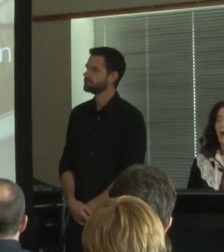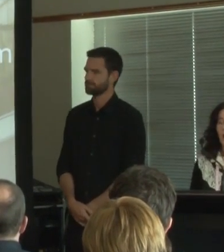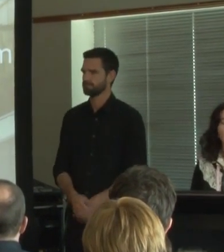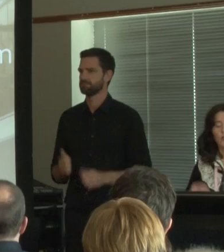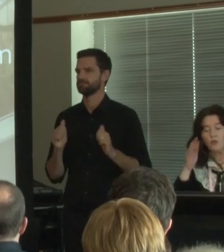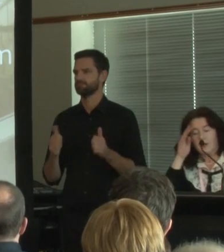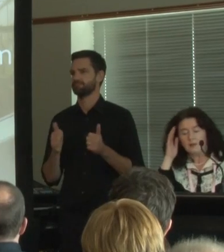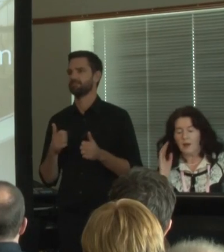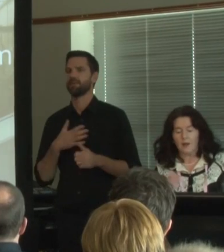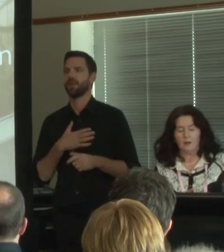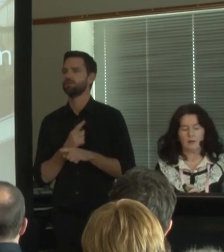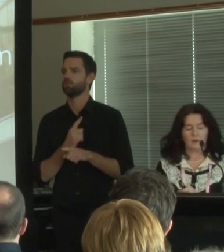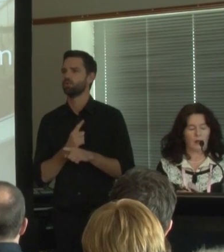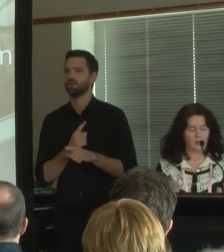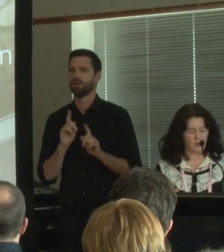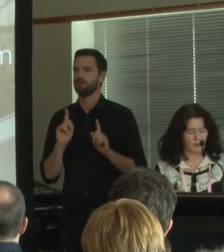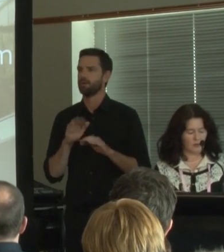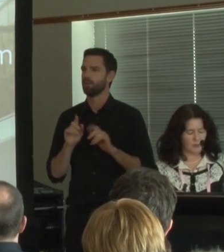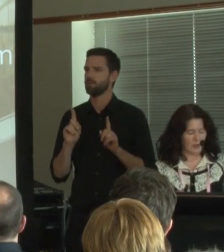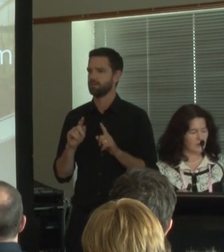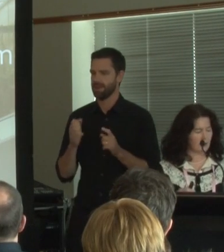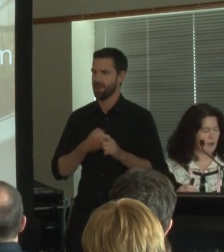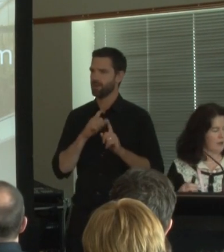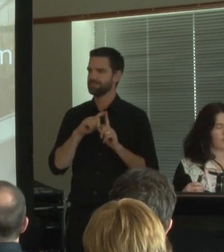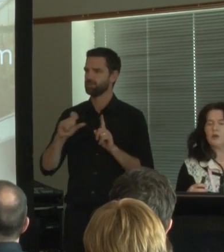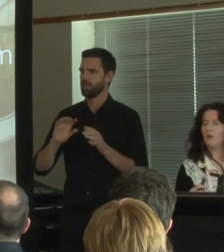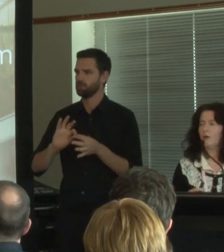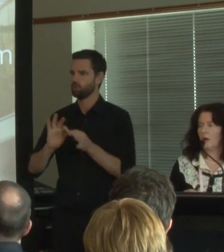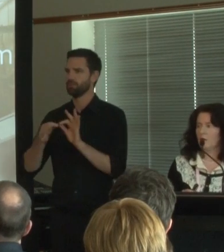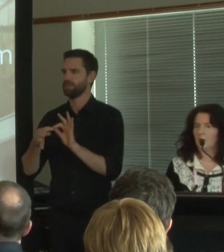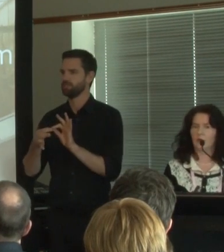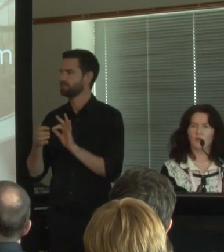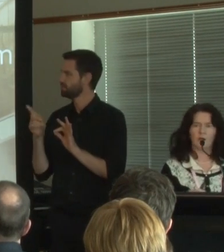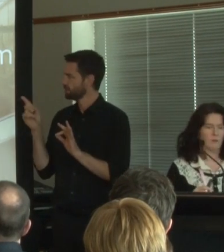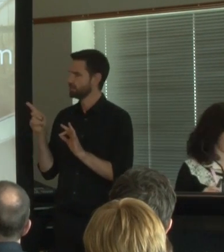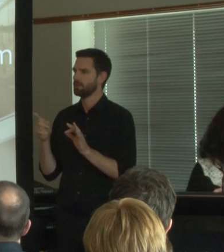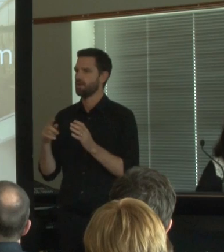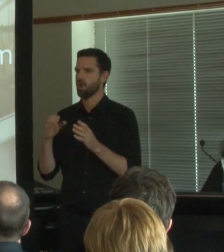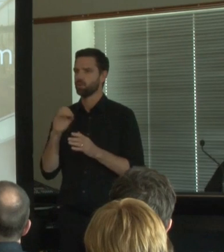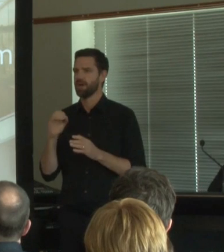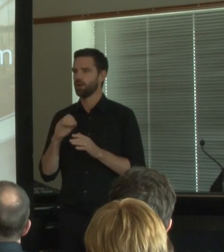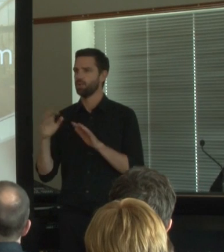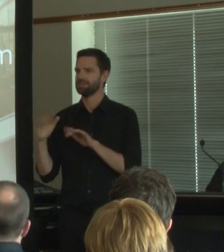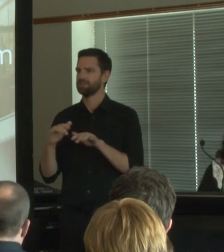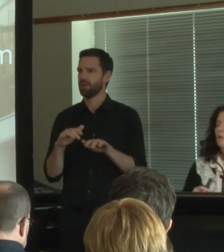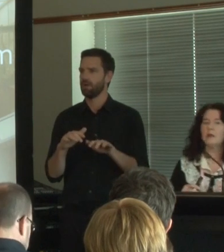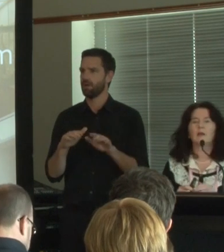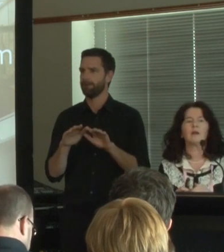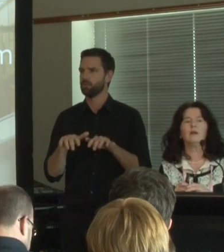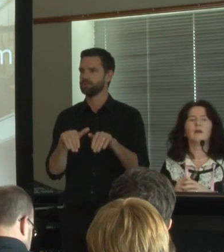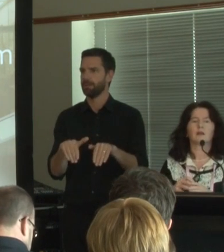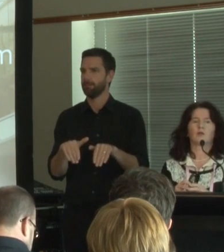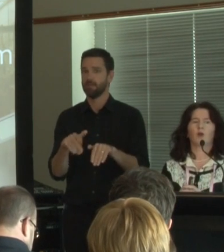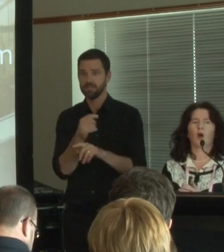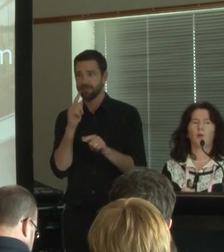Okay, what I'd like to talk to you about today is our digital interpretation at Toitu Otago Settlers Museum. I know some of you have perhaps been